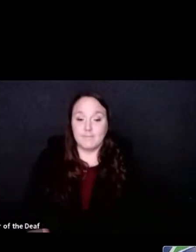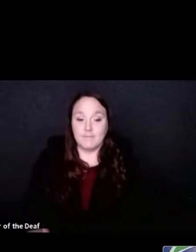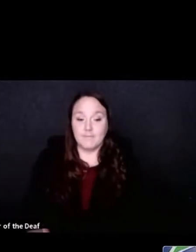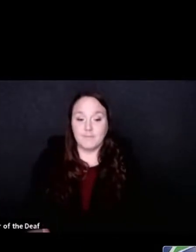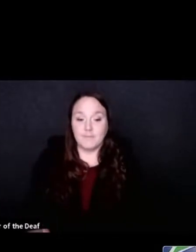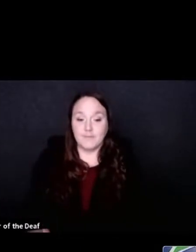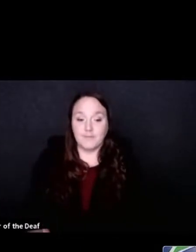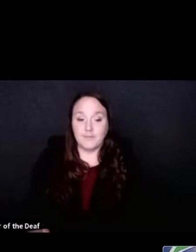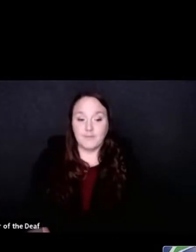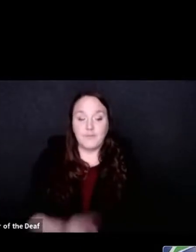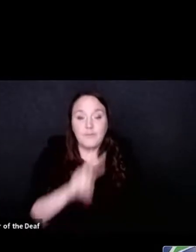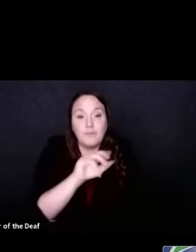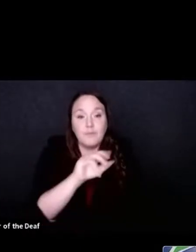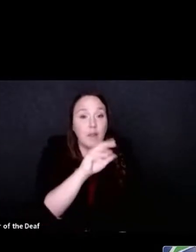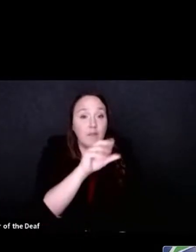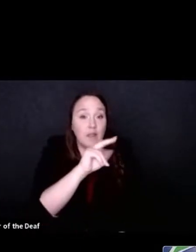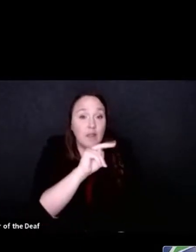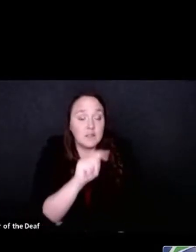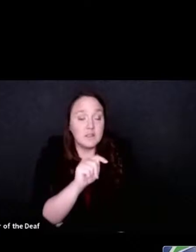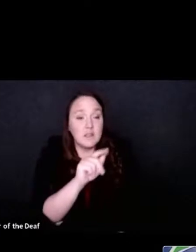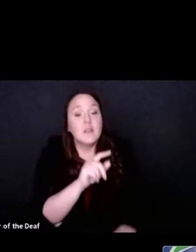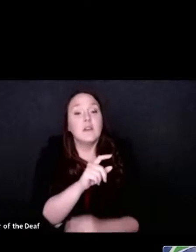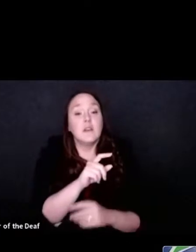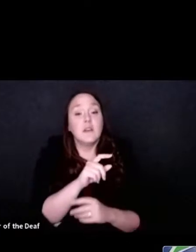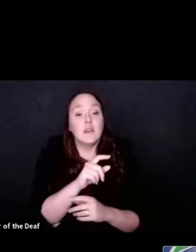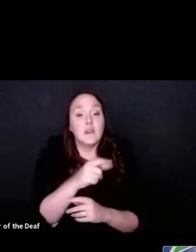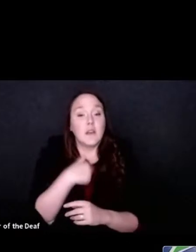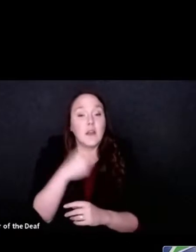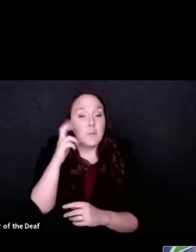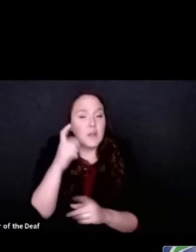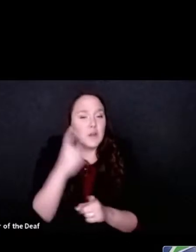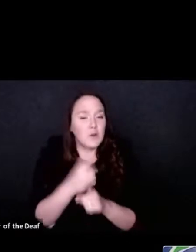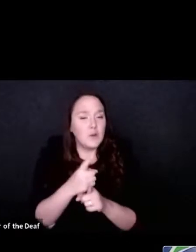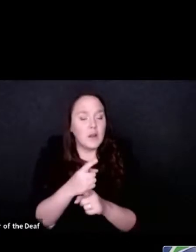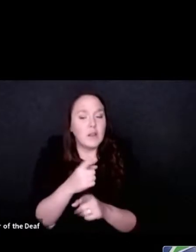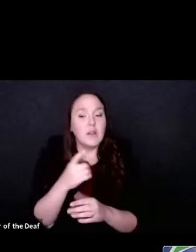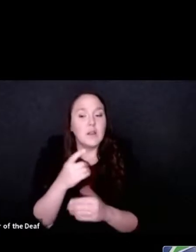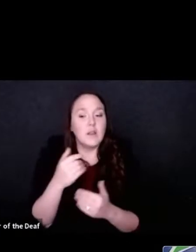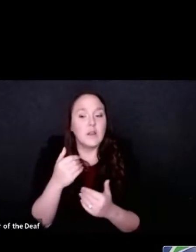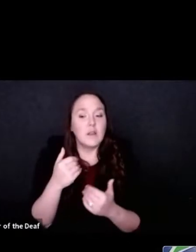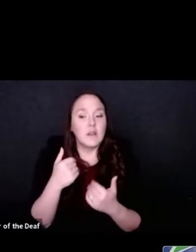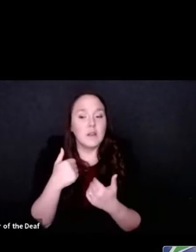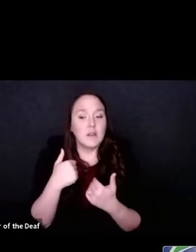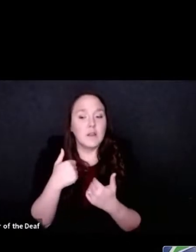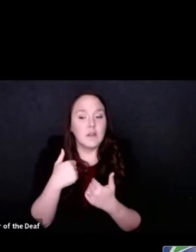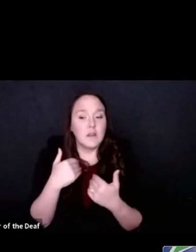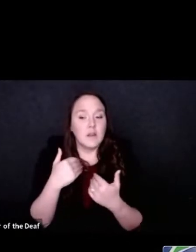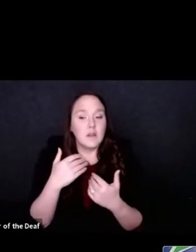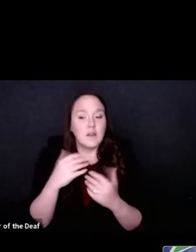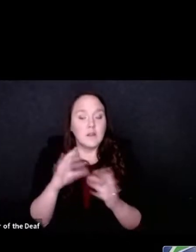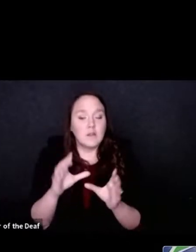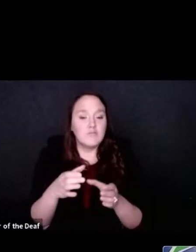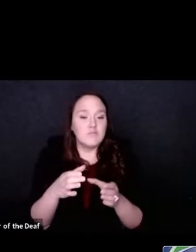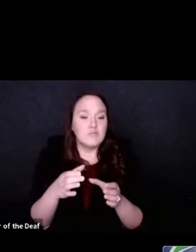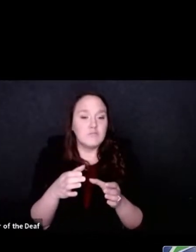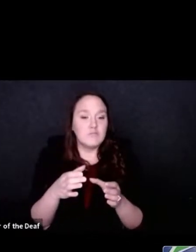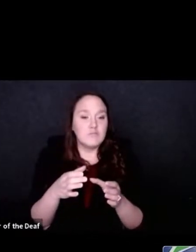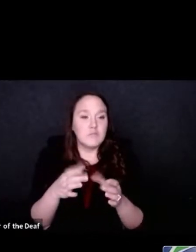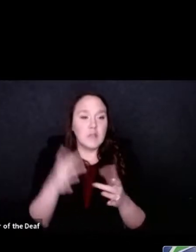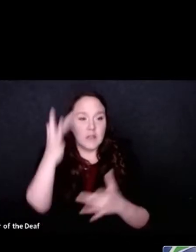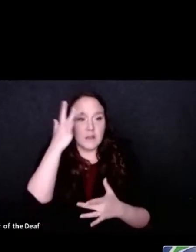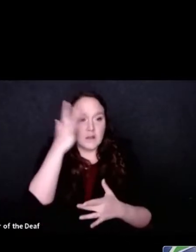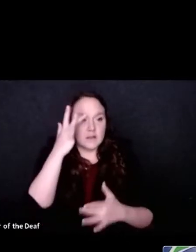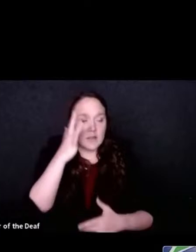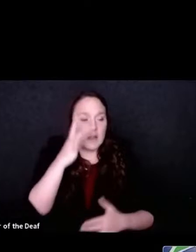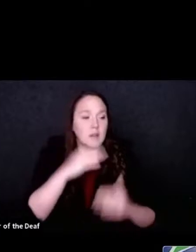Okay, Vincent, Knox News. So if I'm hearing you correctly, there is a decline among those 55 and older, but the bulk of deaths